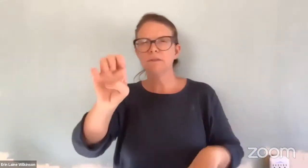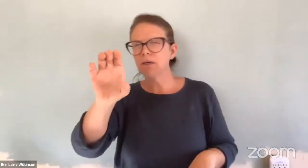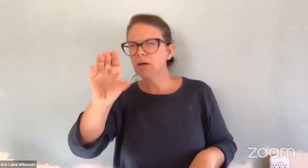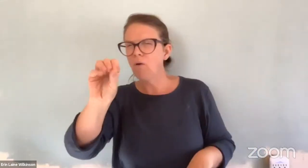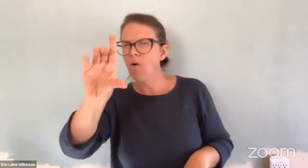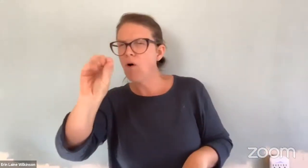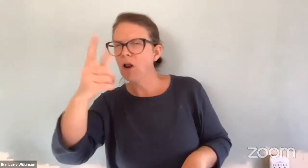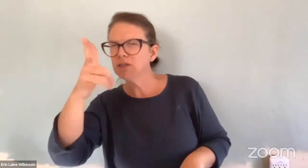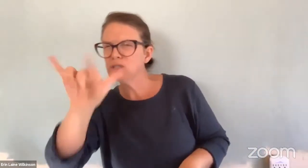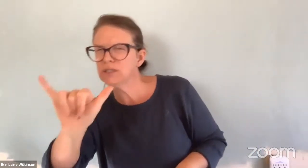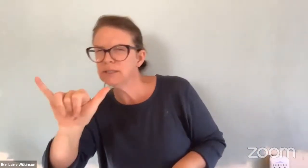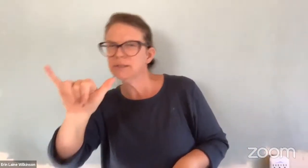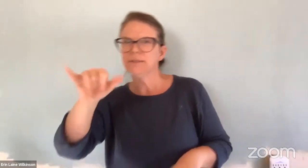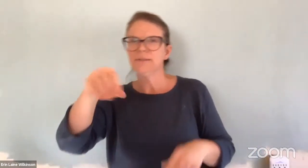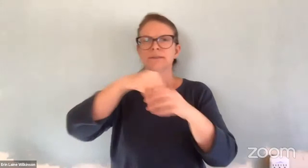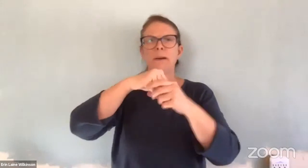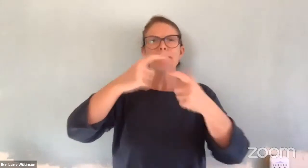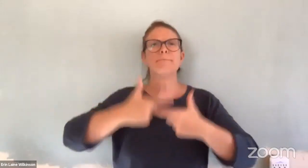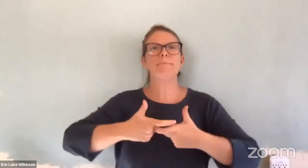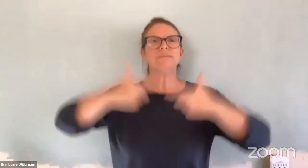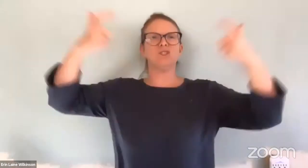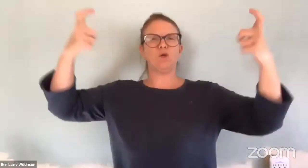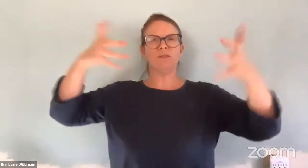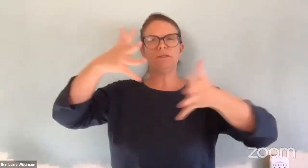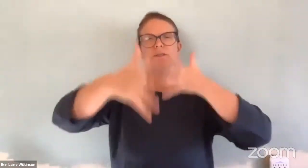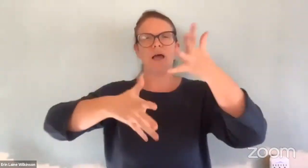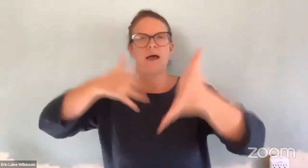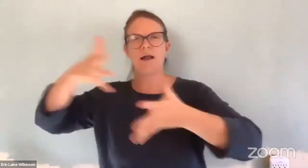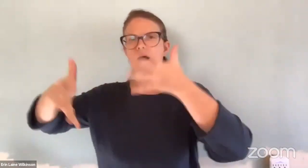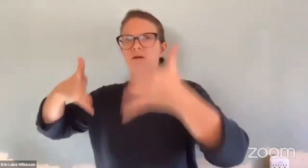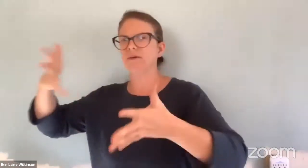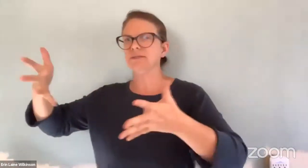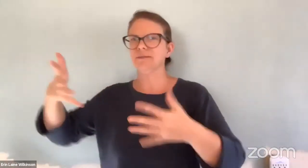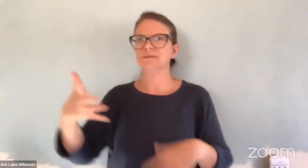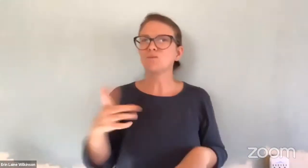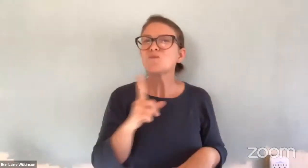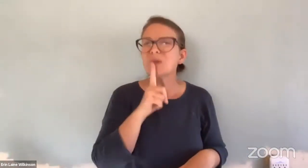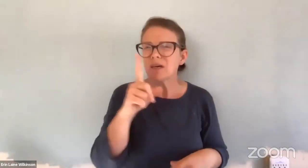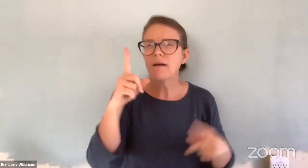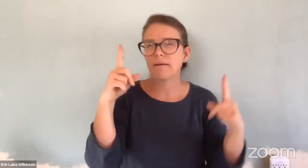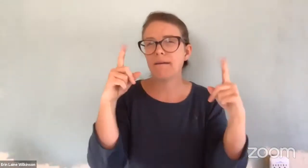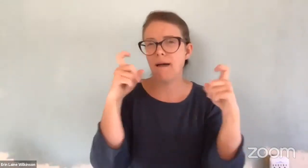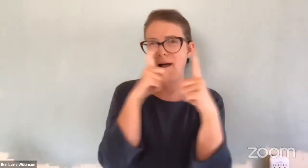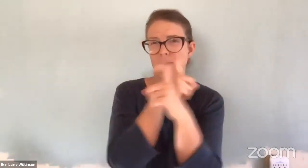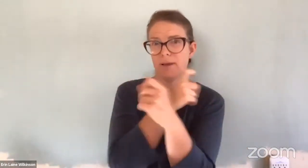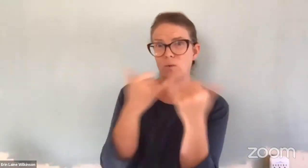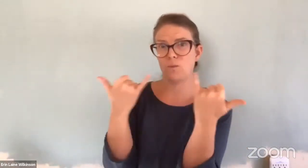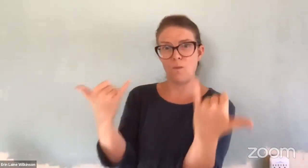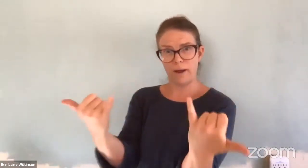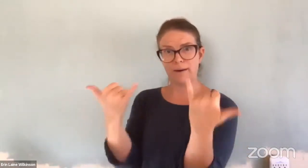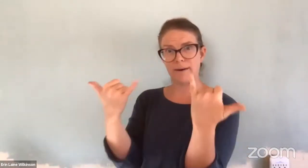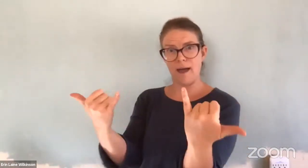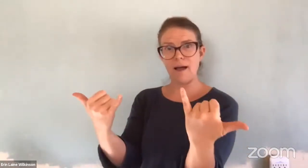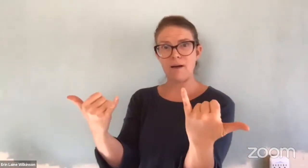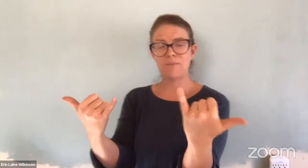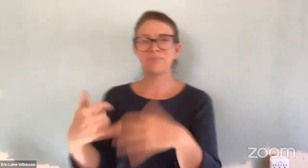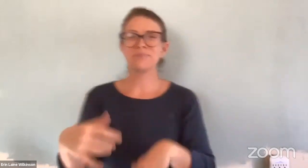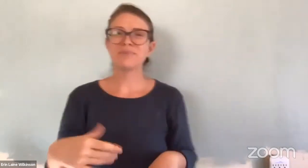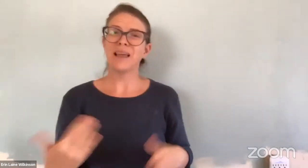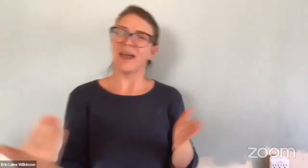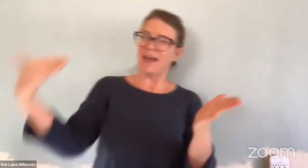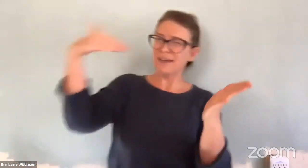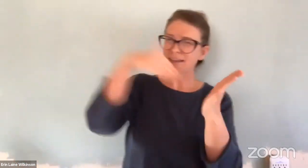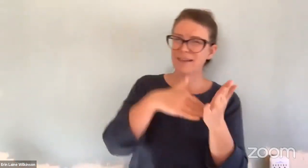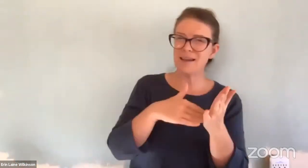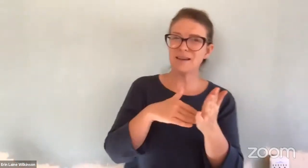what's going on with the language ecology in the majority sign language communities, I think it's really more